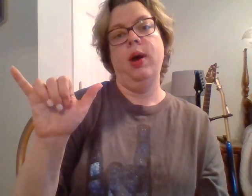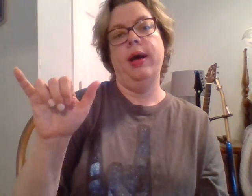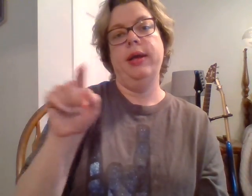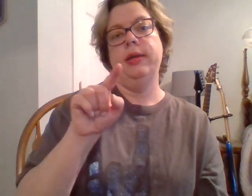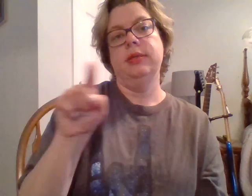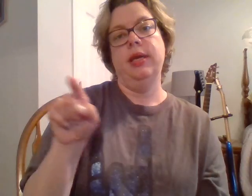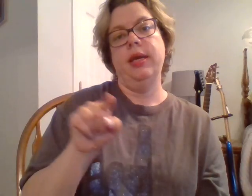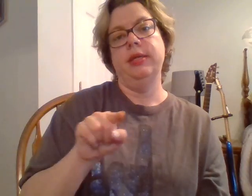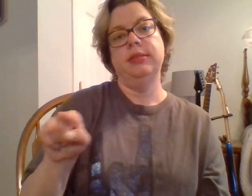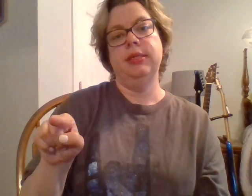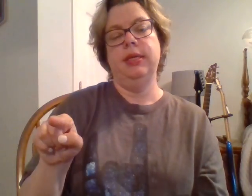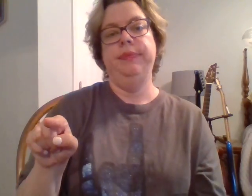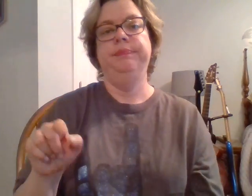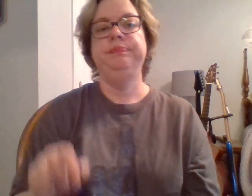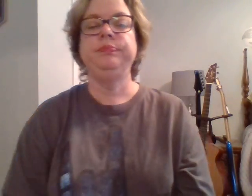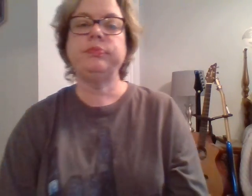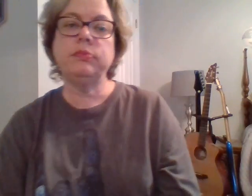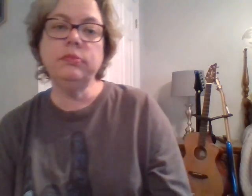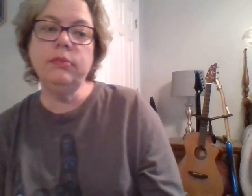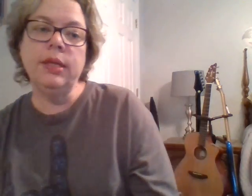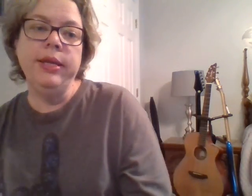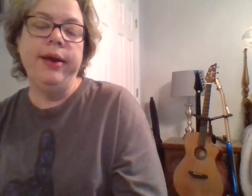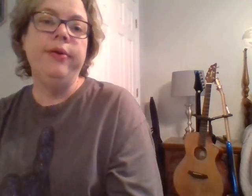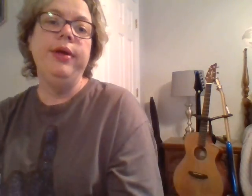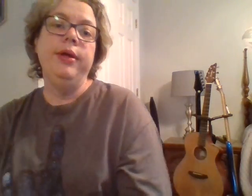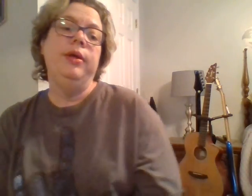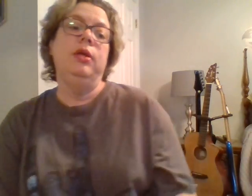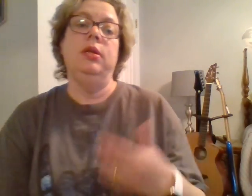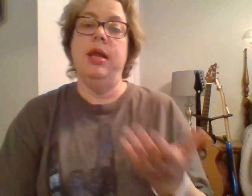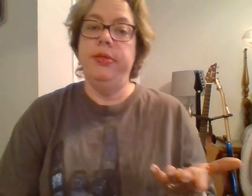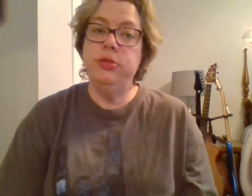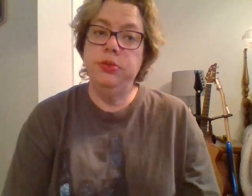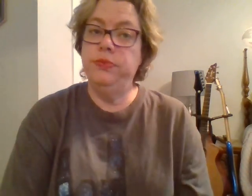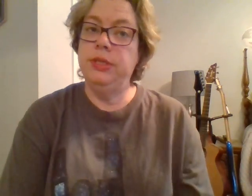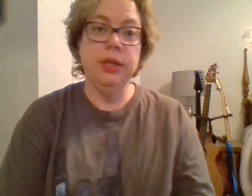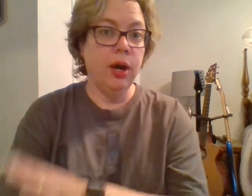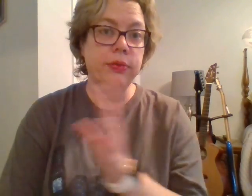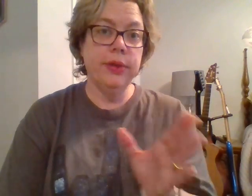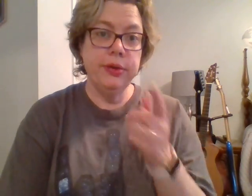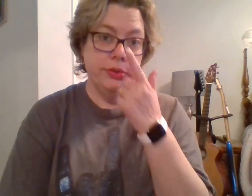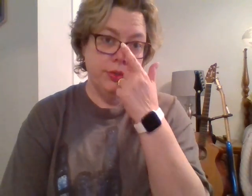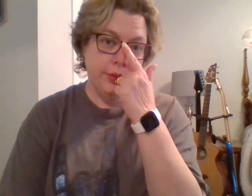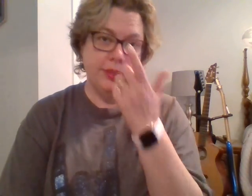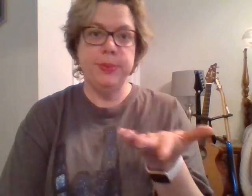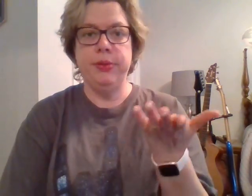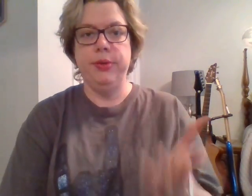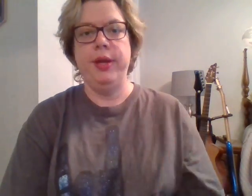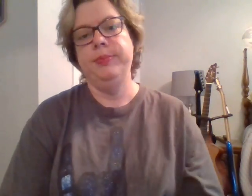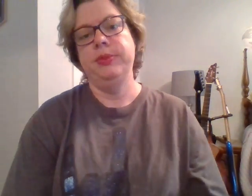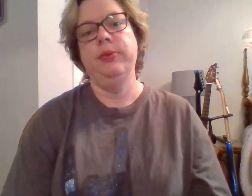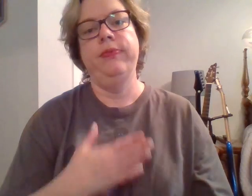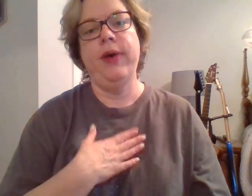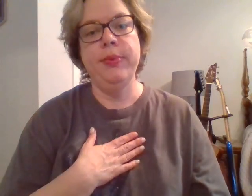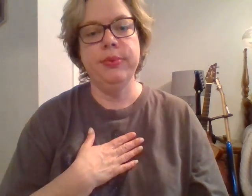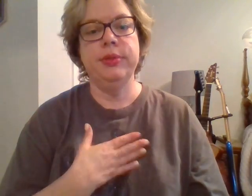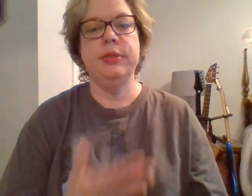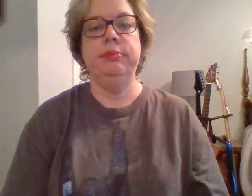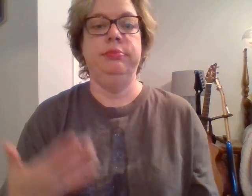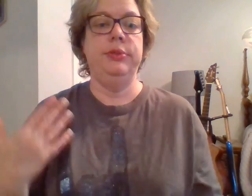Y, and Z. Now that you've seen all the letters, you can spell your name. So if I were going to say